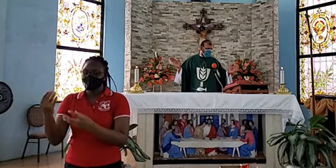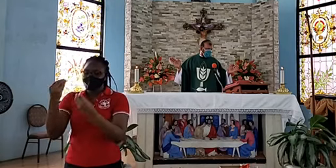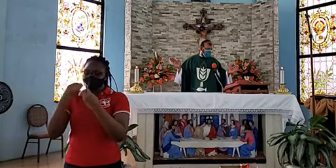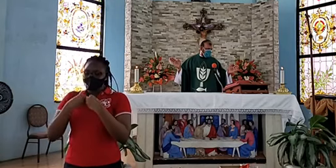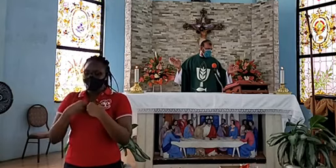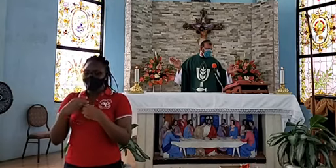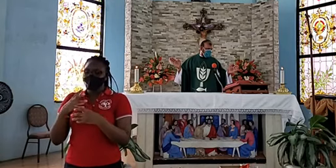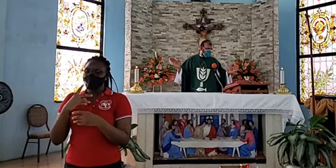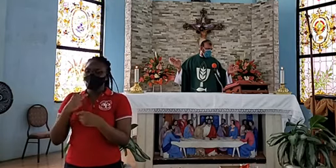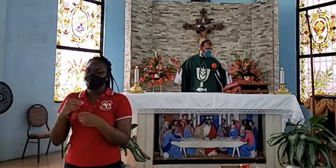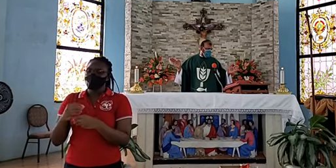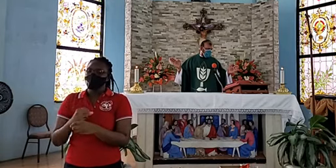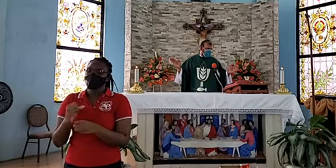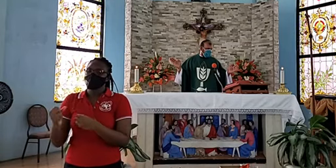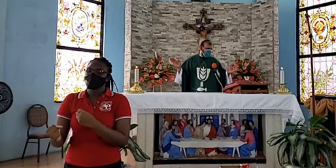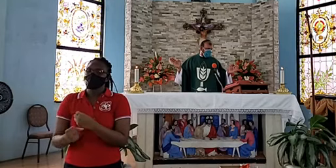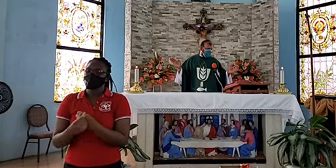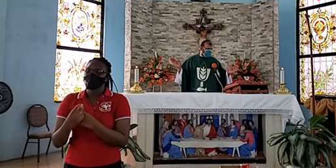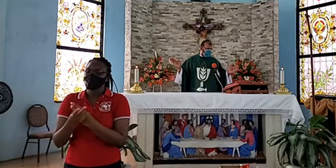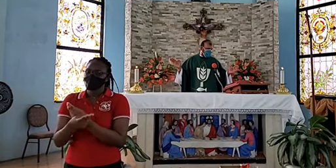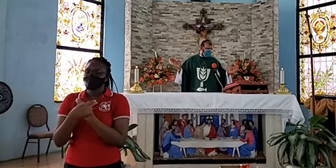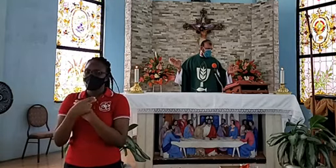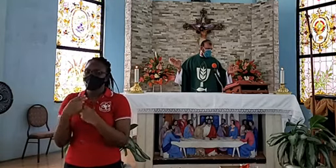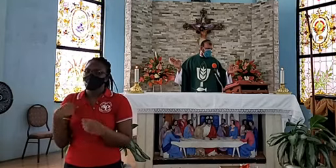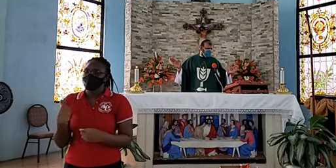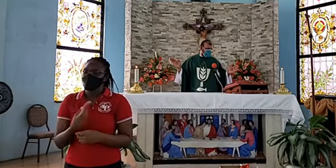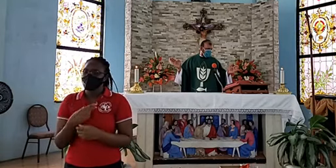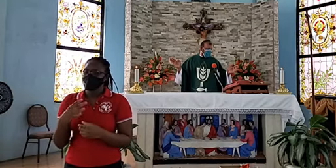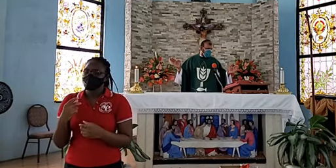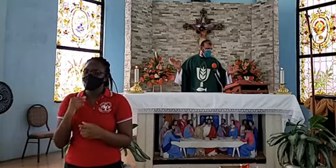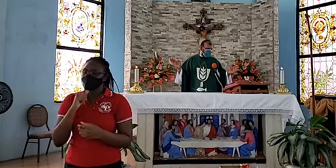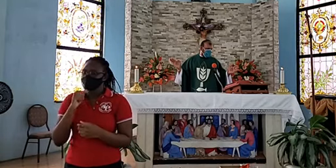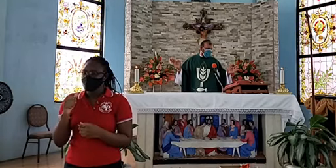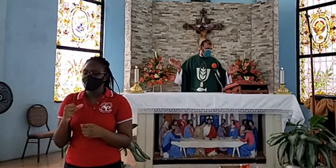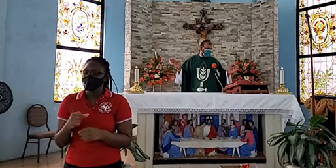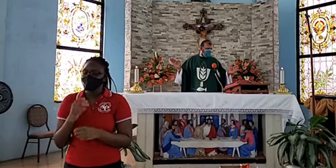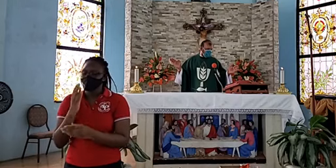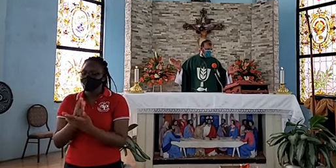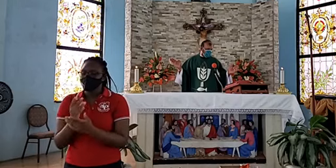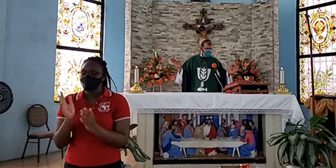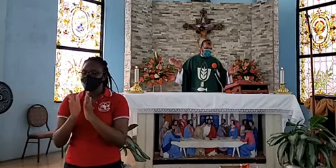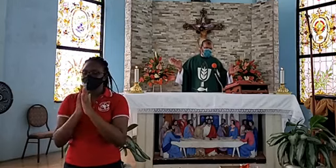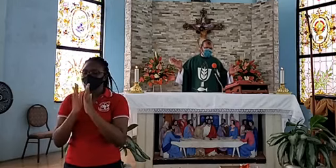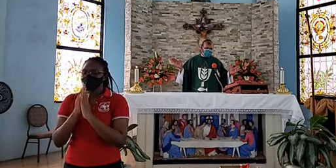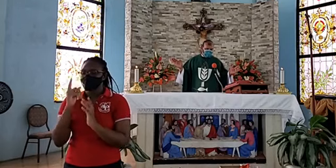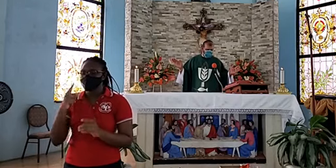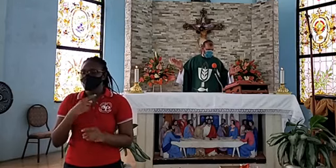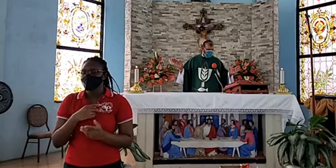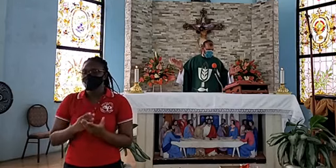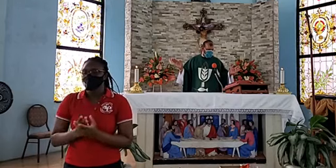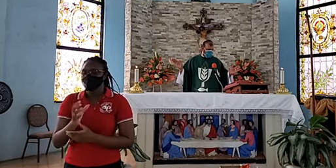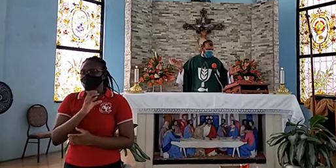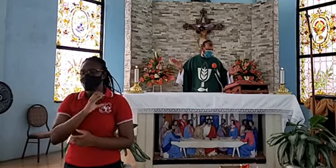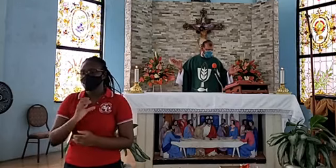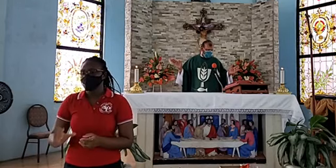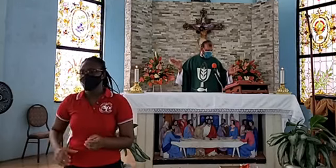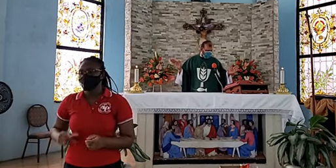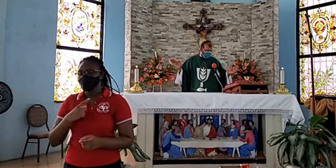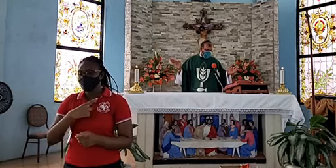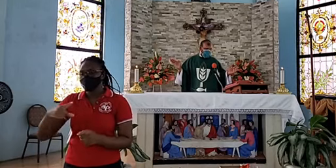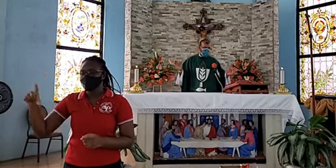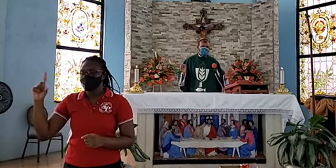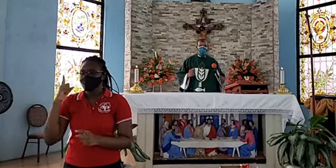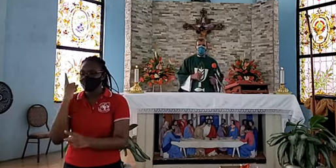prize of salvation and never cease to praise you through Christ our Lord.